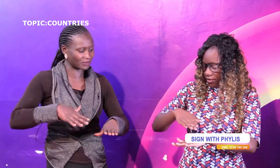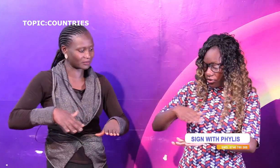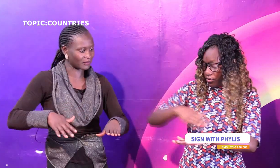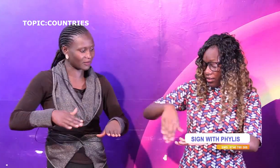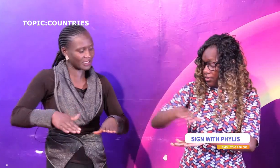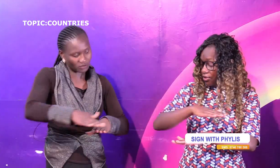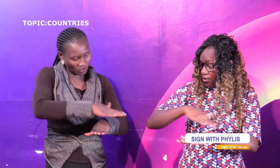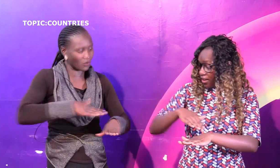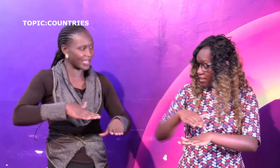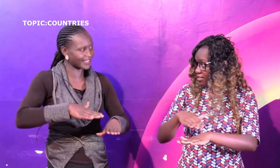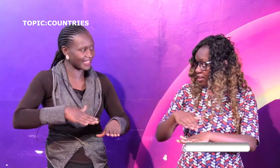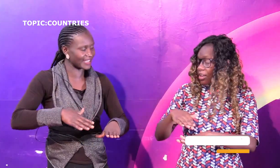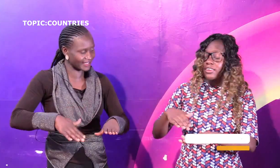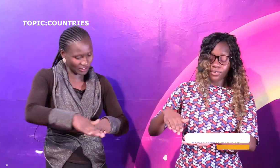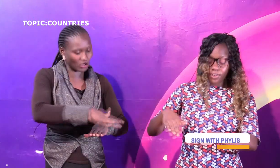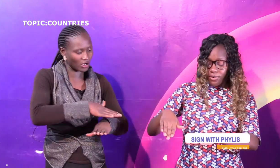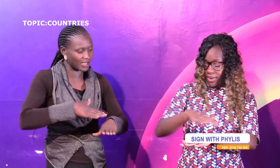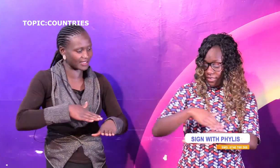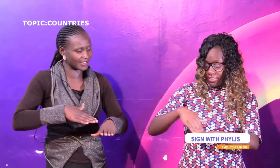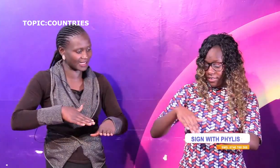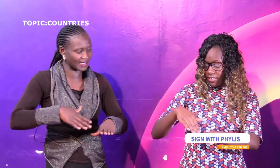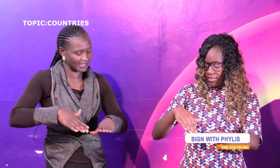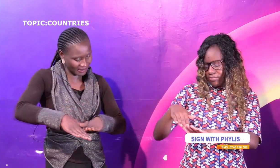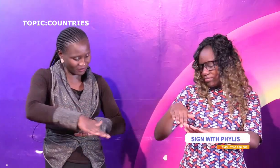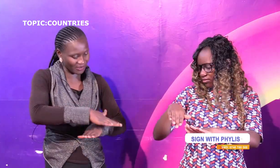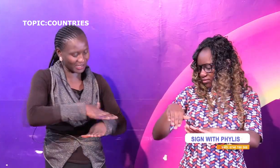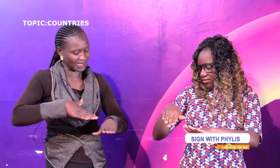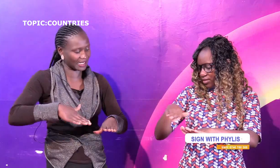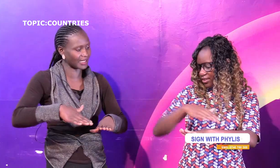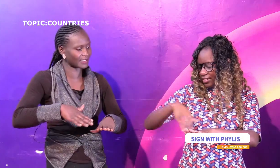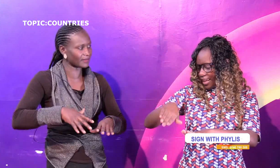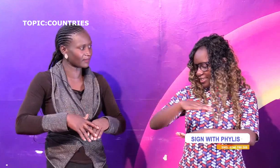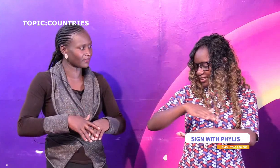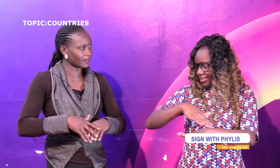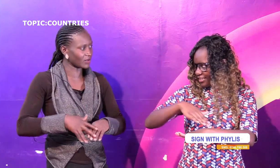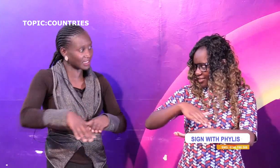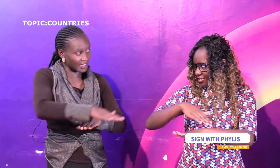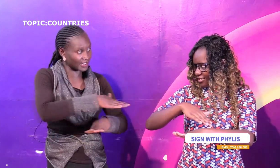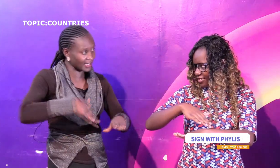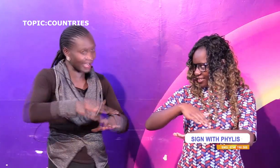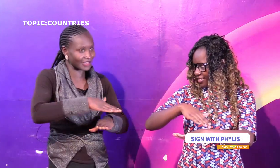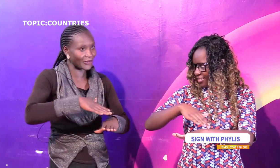it clockwise? Yes. It's clockwise. Like this. This is anti. Is this anti or